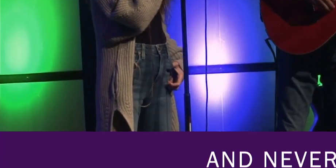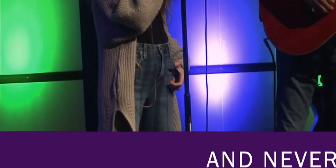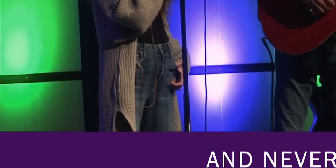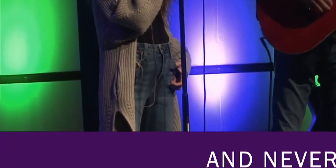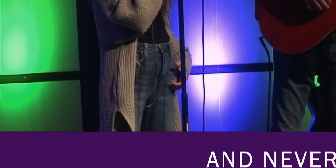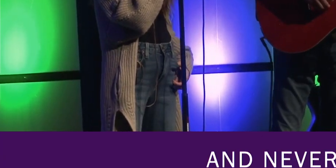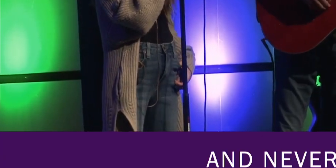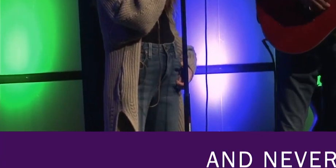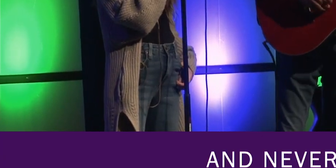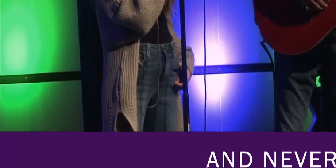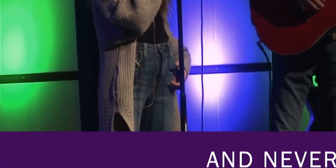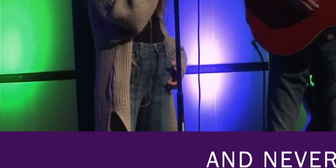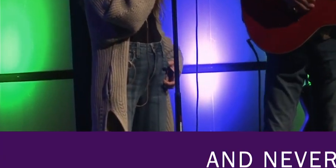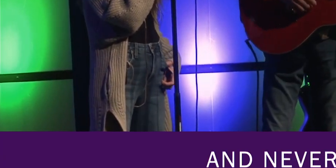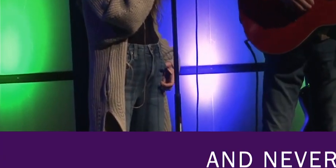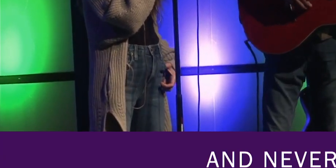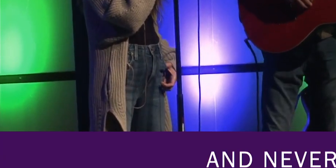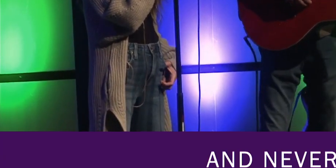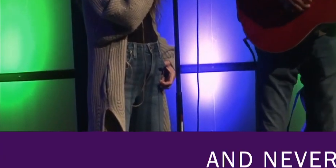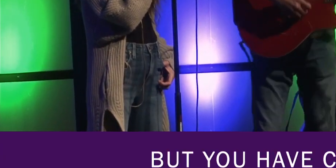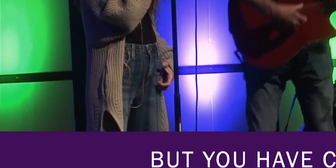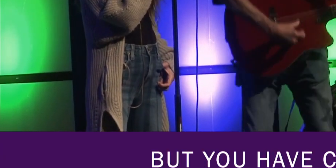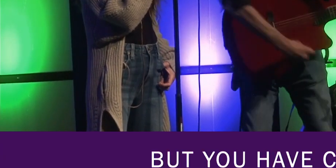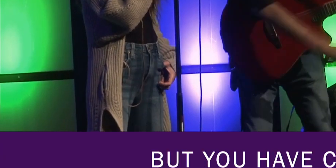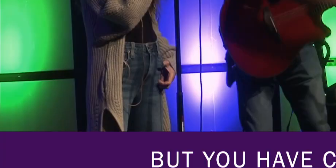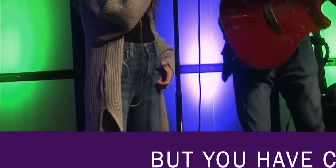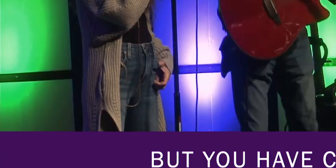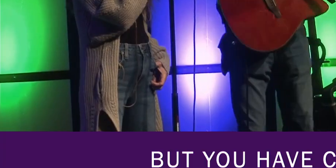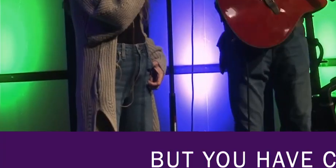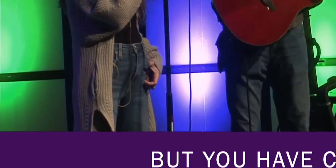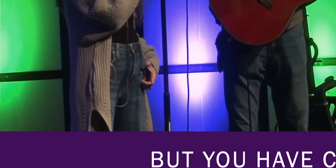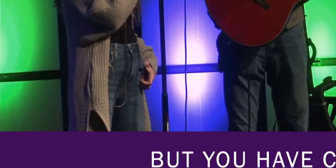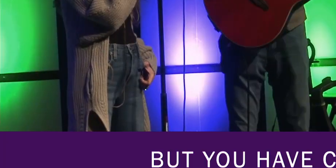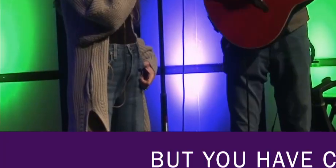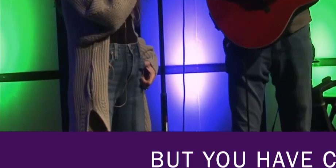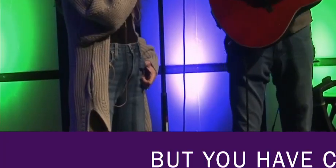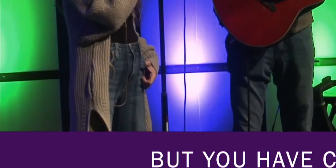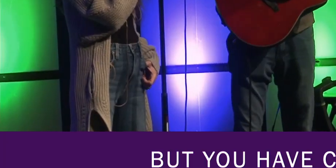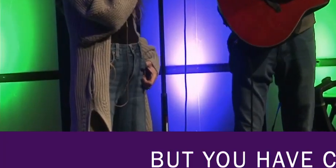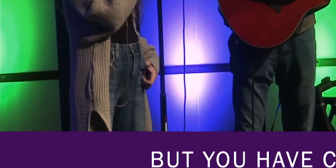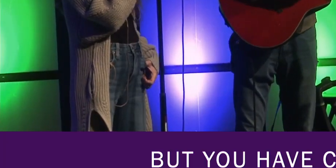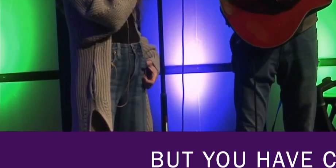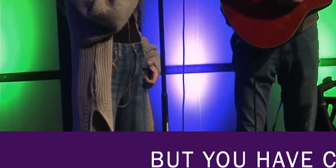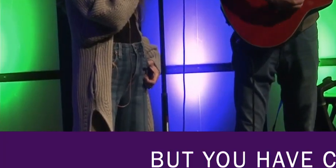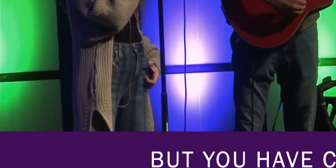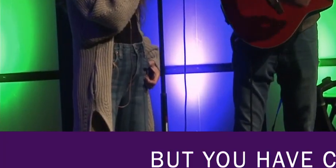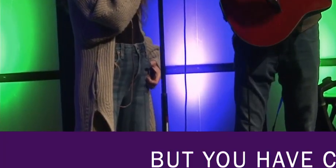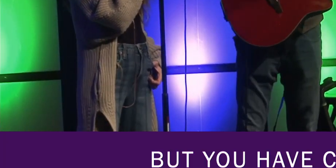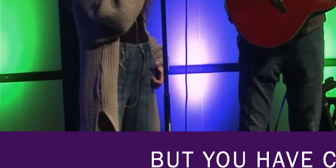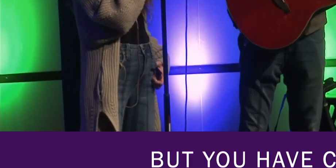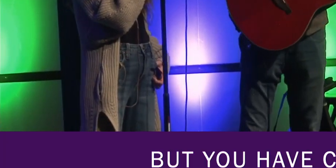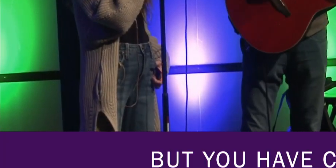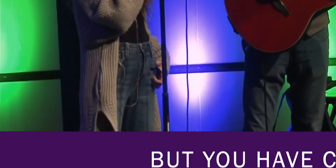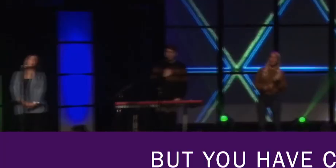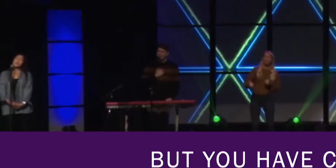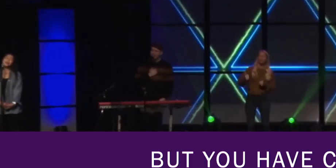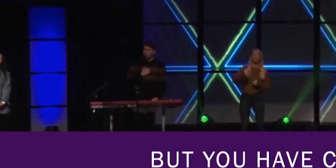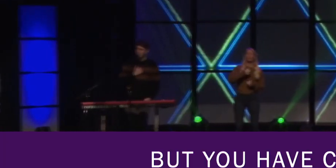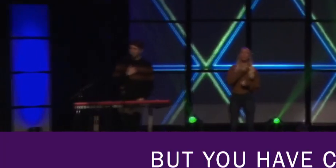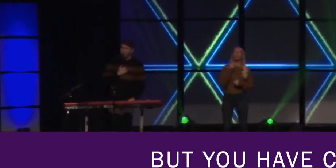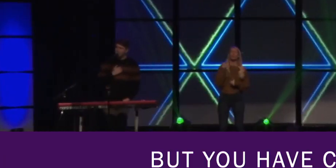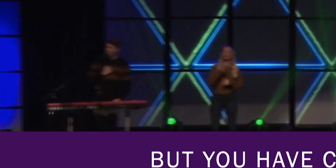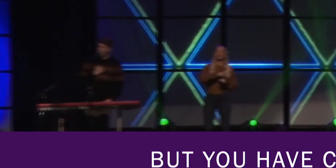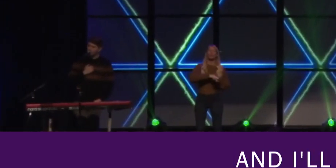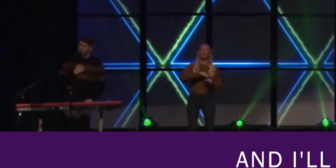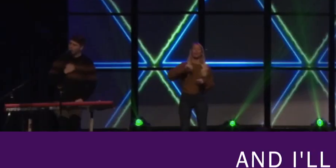home, never let these walls down. You have called me higher, you have called me